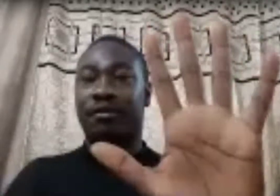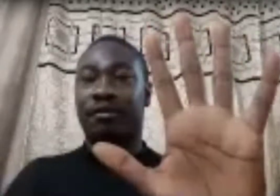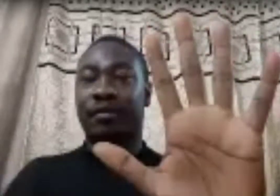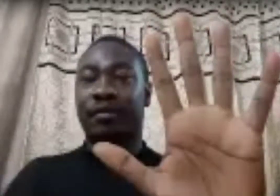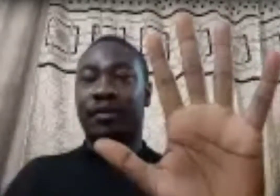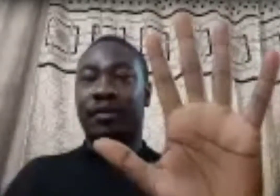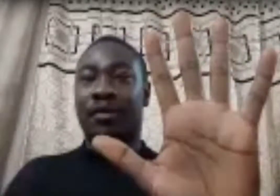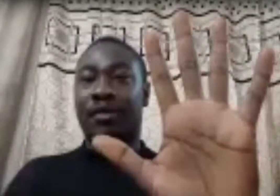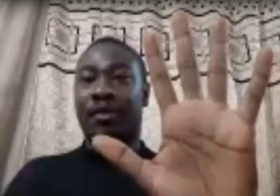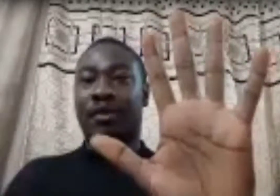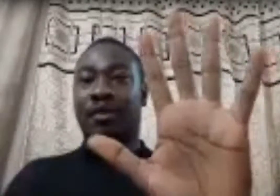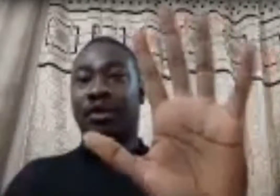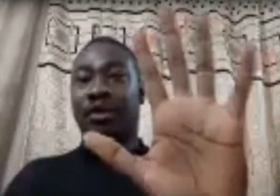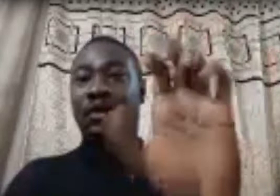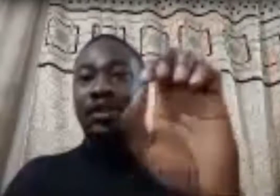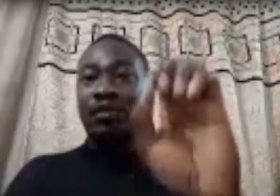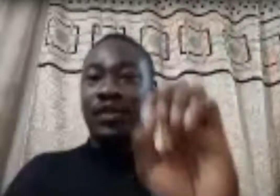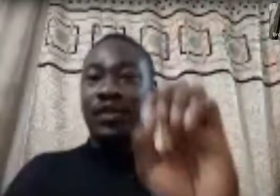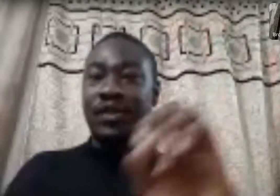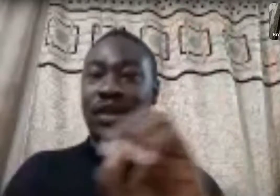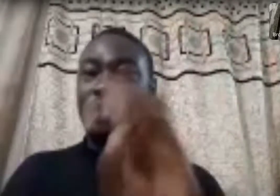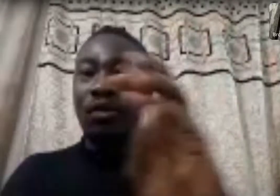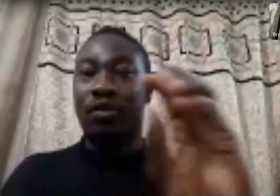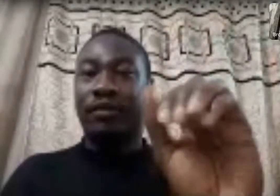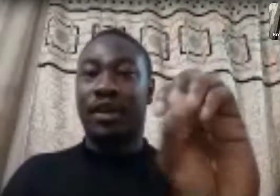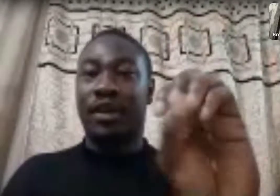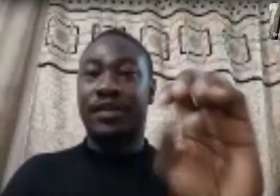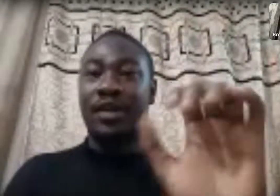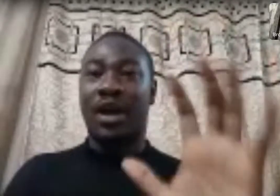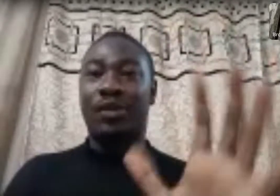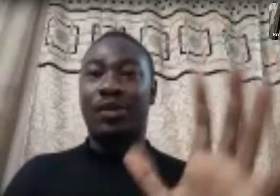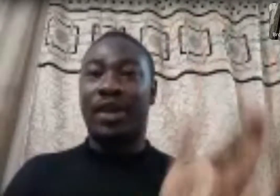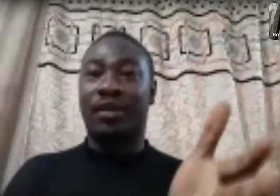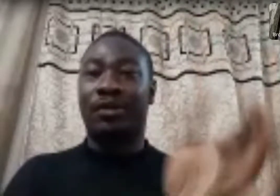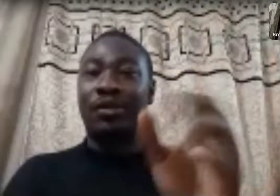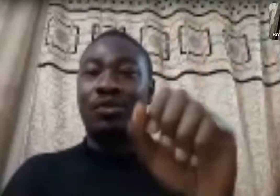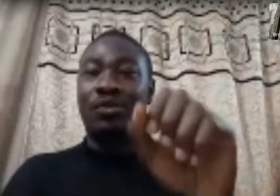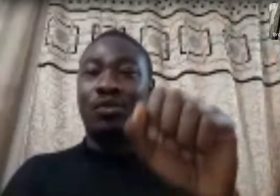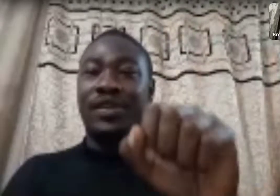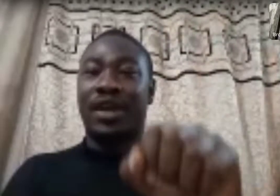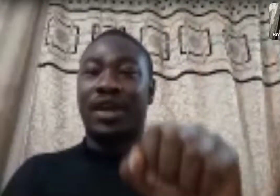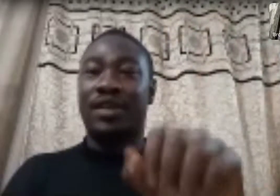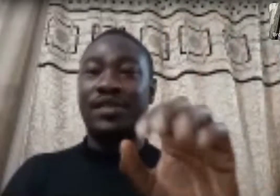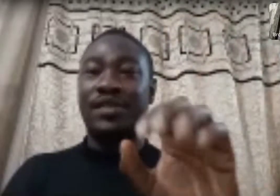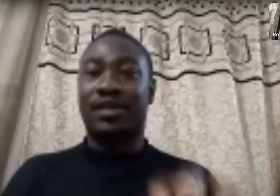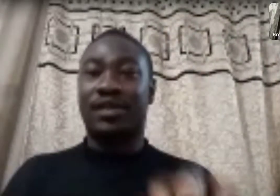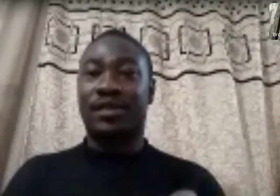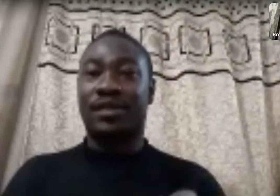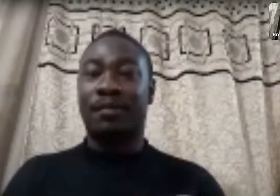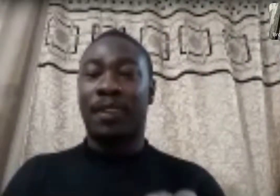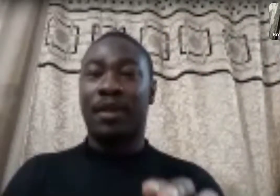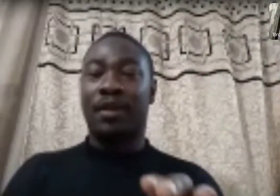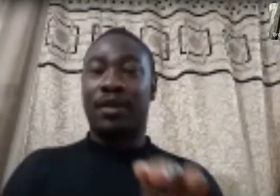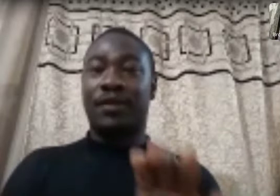Now you can see we've exhausted all the fingers. How then do we sign 6? It's very